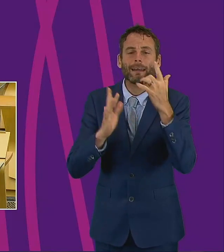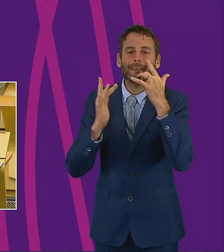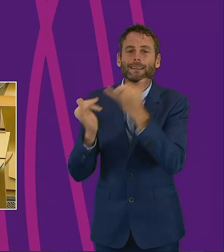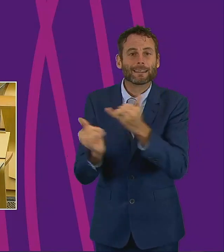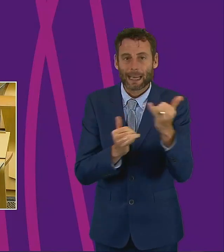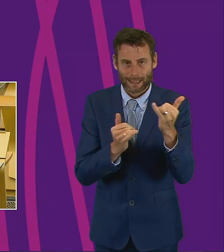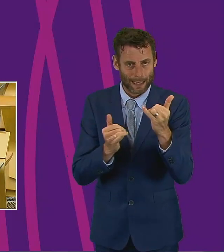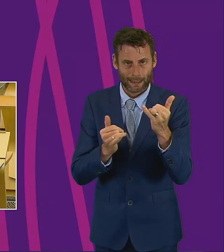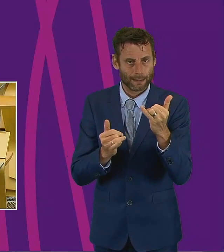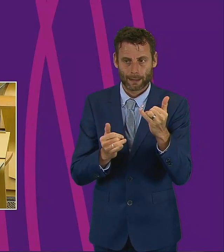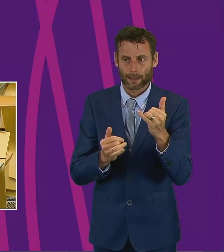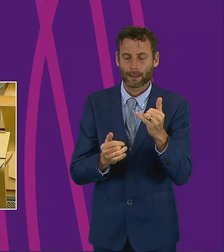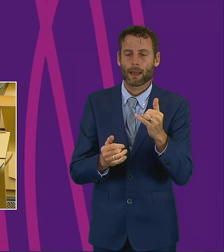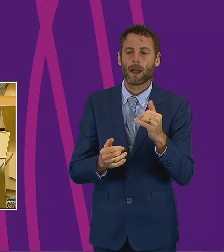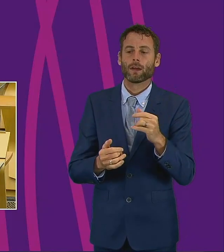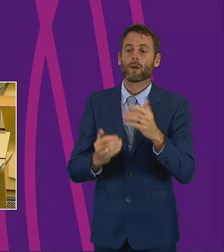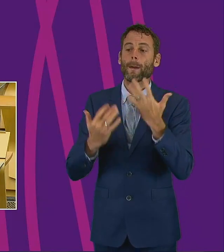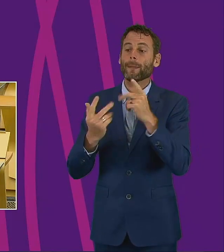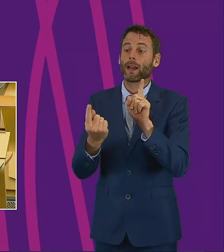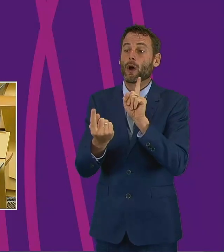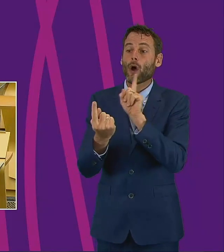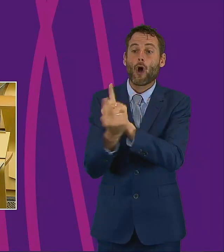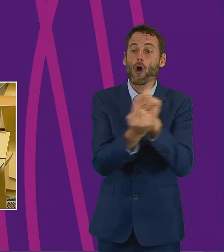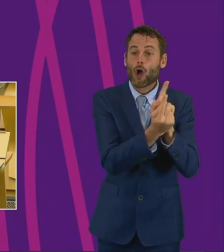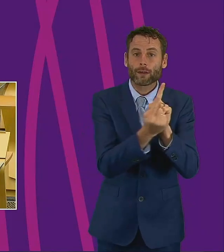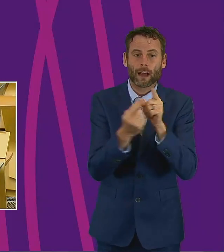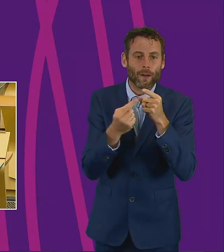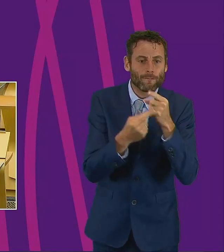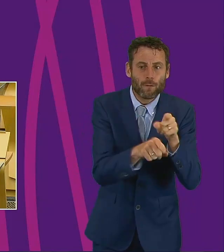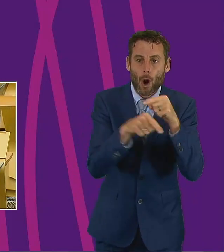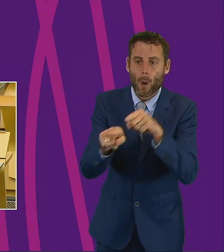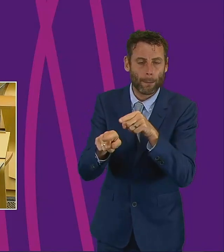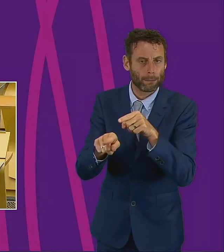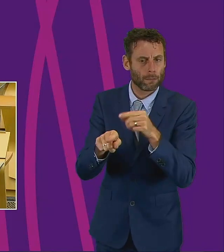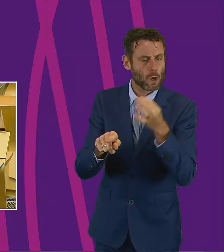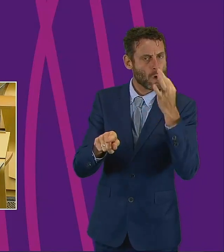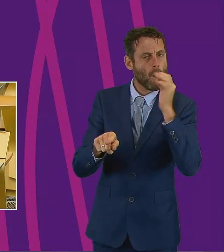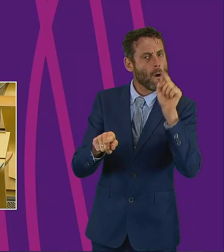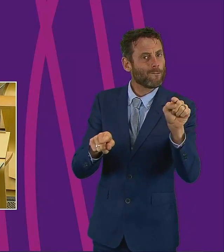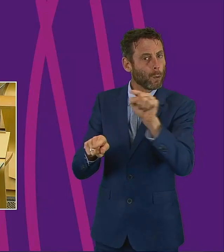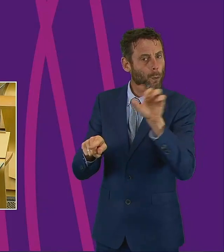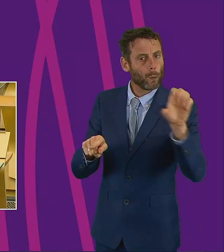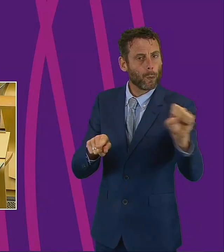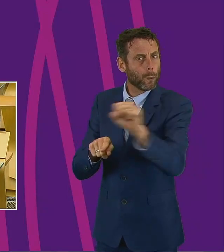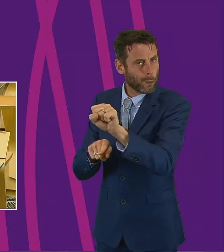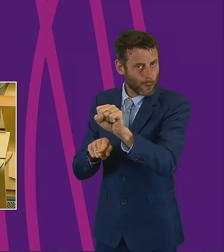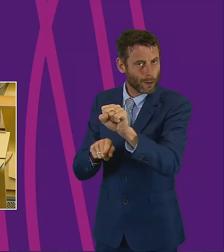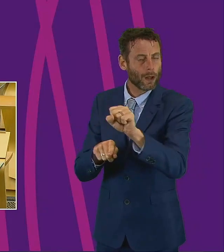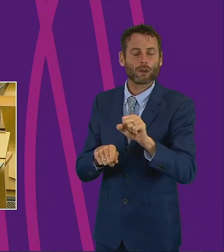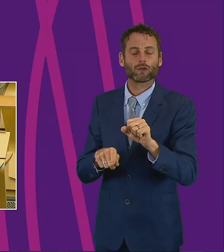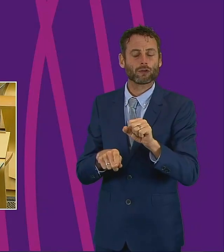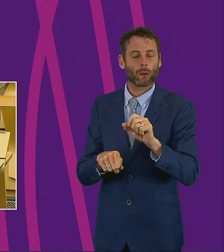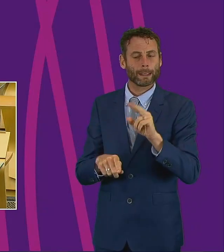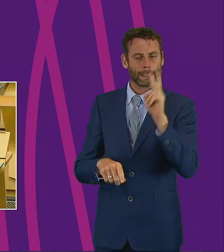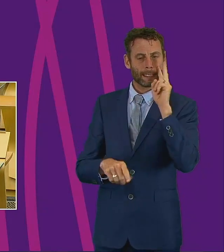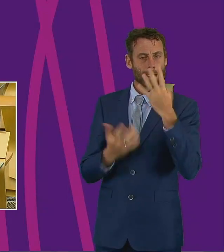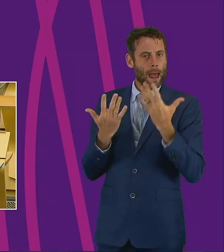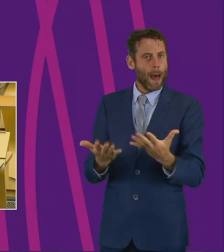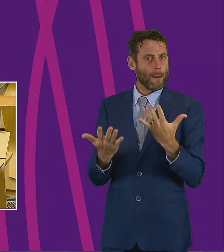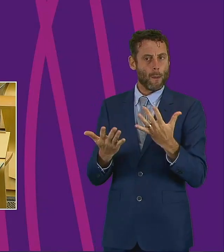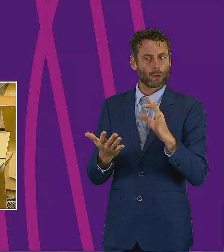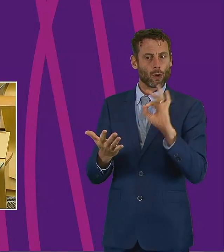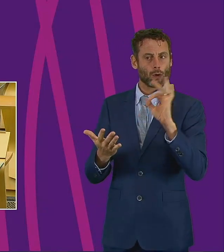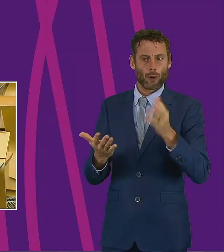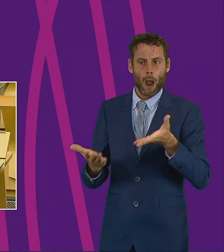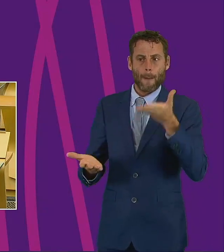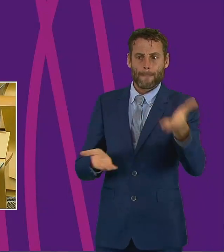positive cases amongst contacts of the workforce, and let me stress, there is still no evidence at this stage of wider community transmission. That